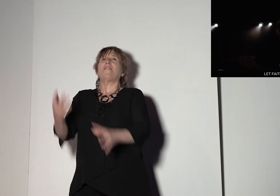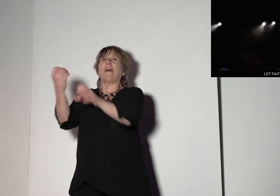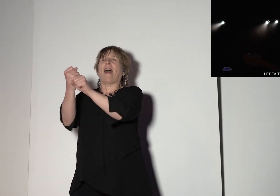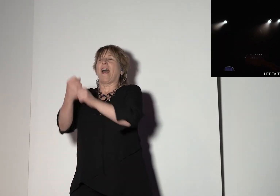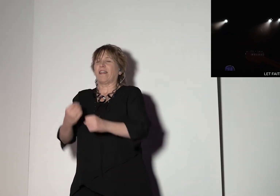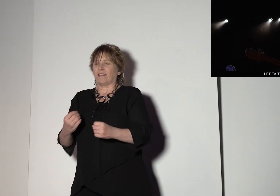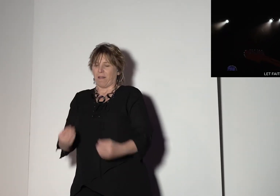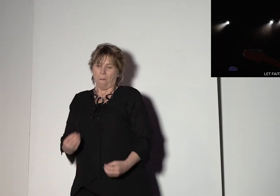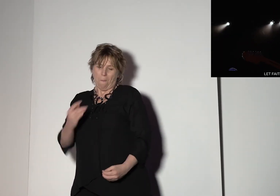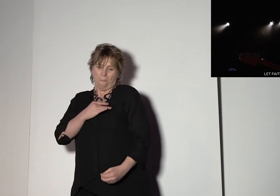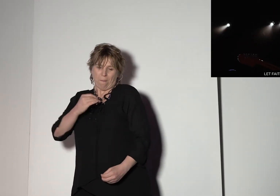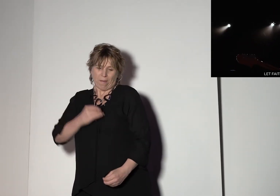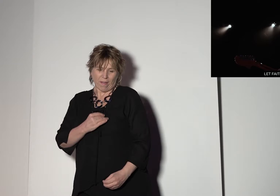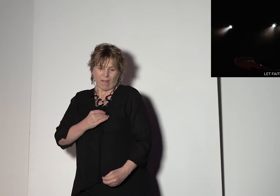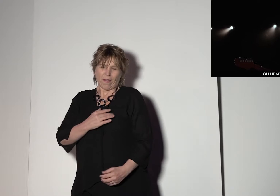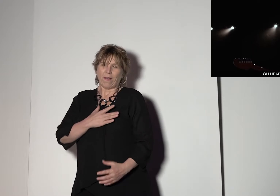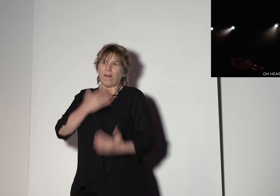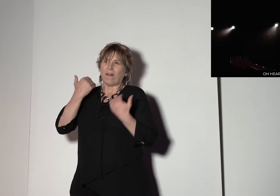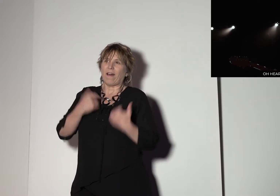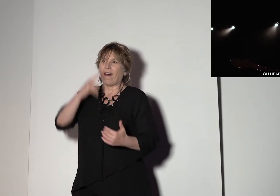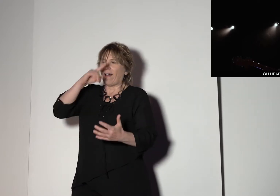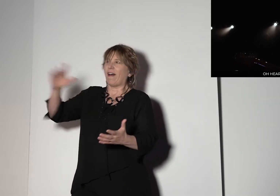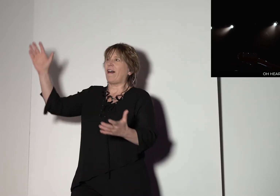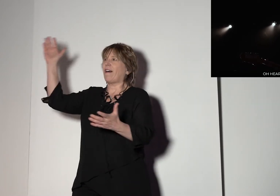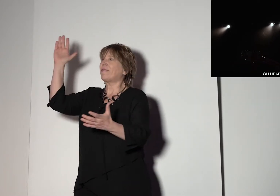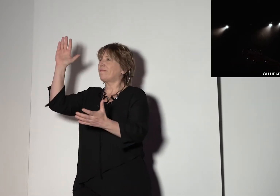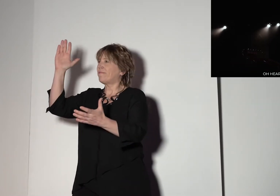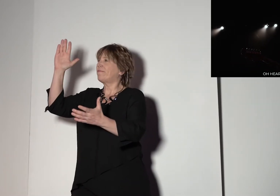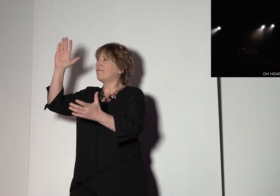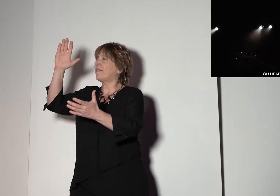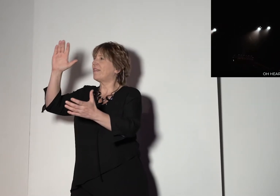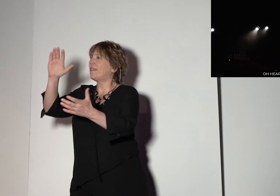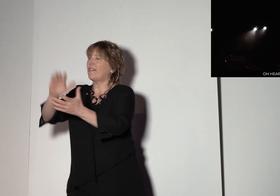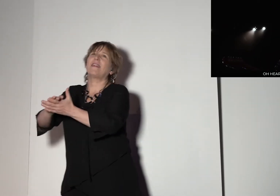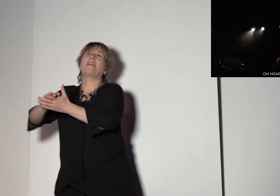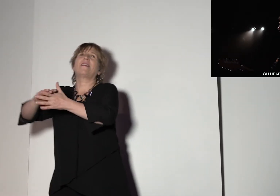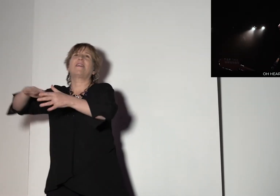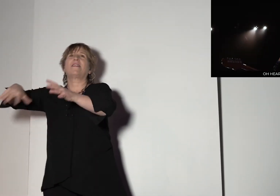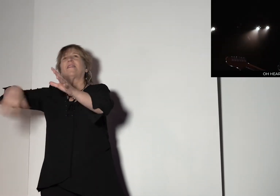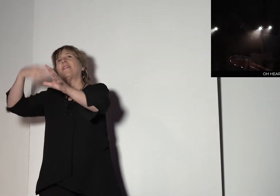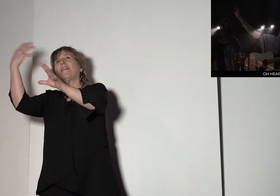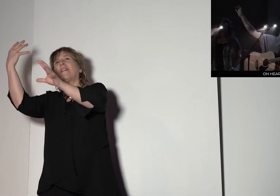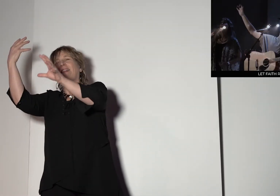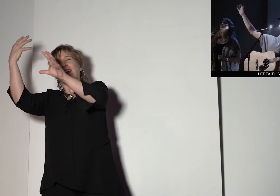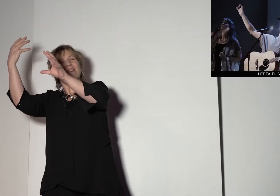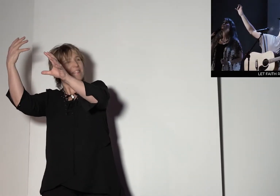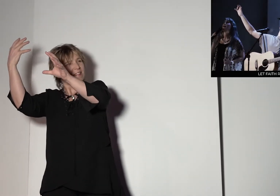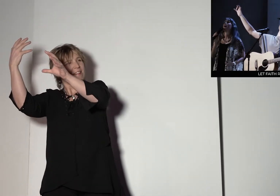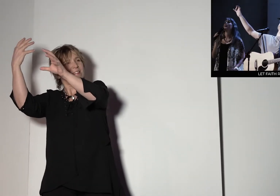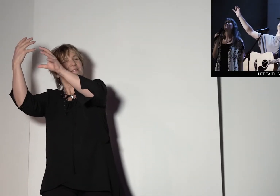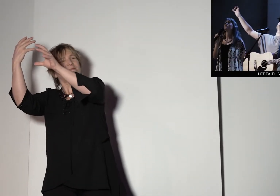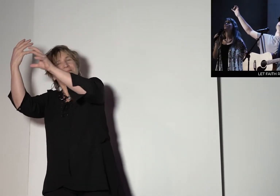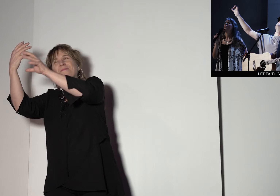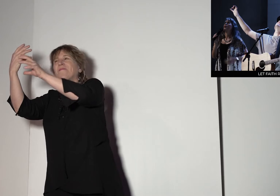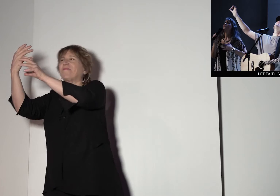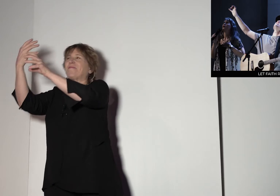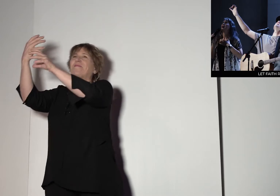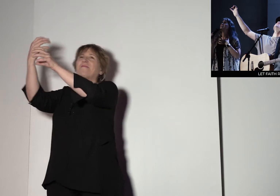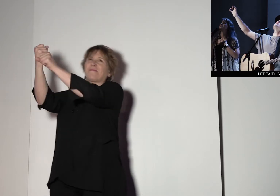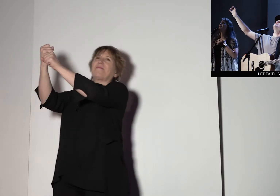faith rise up, oh heart, believe. Let